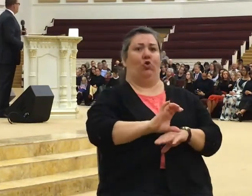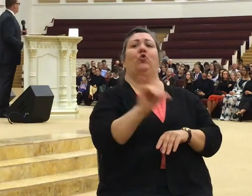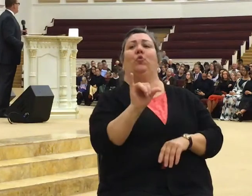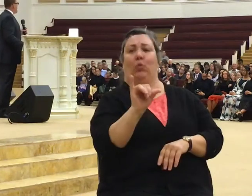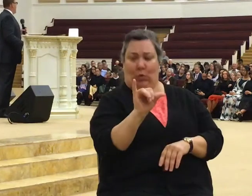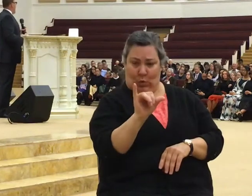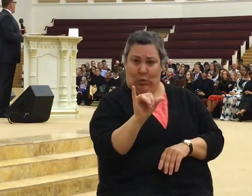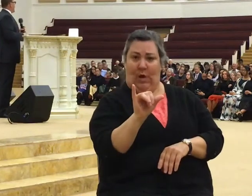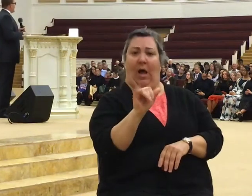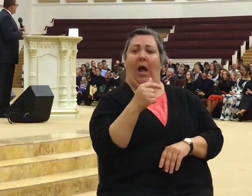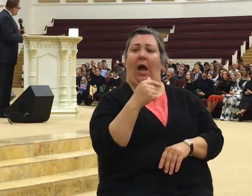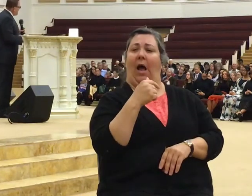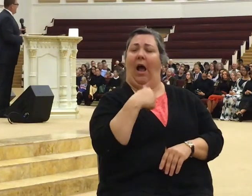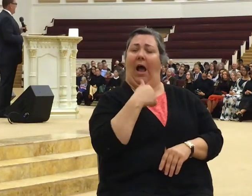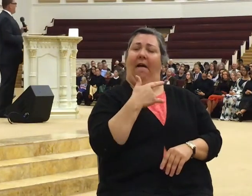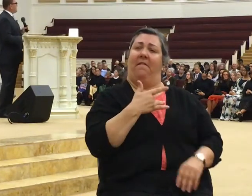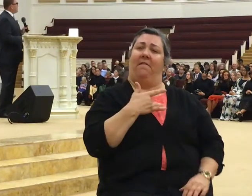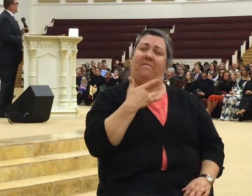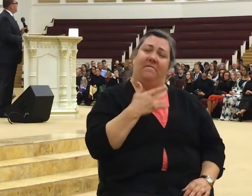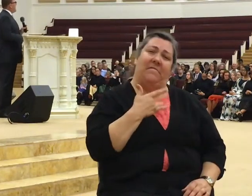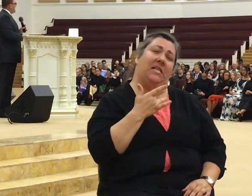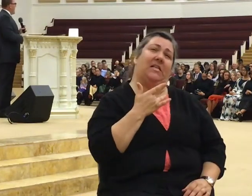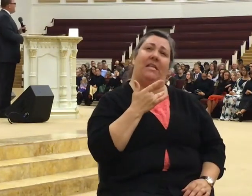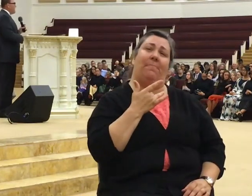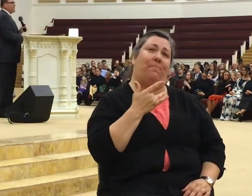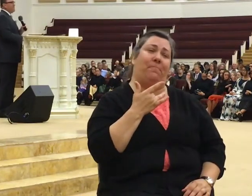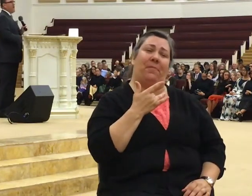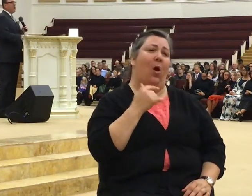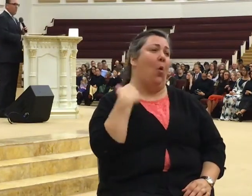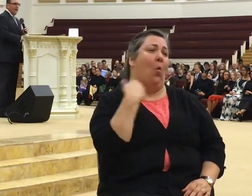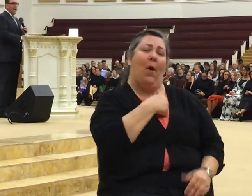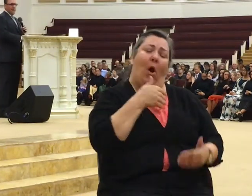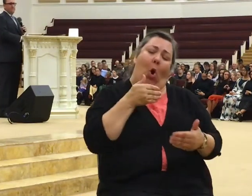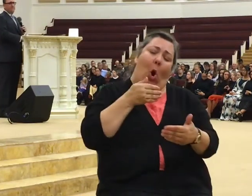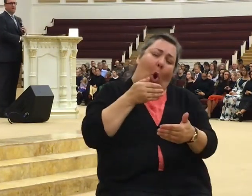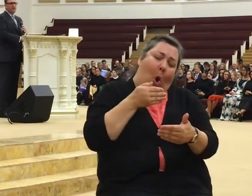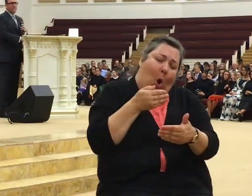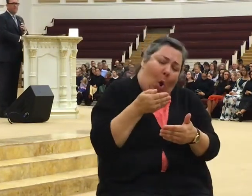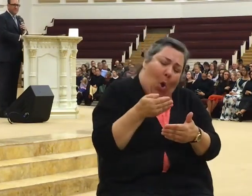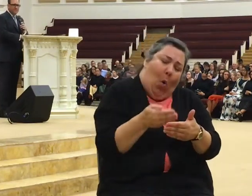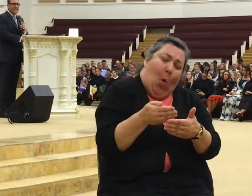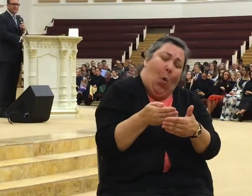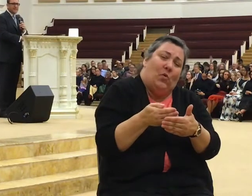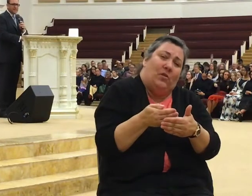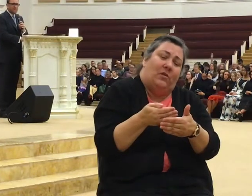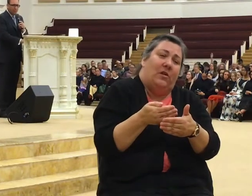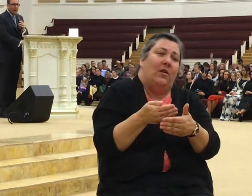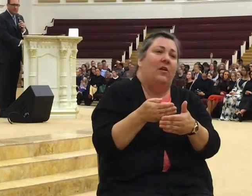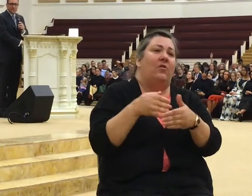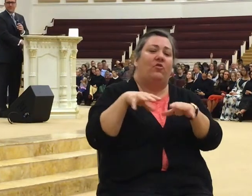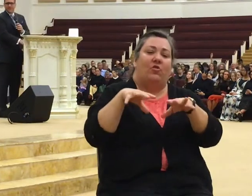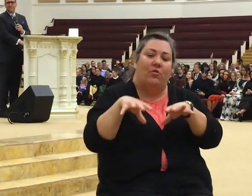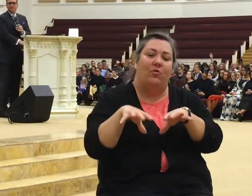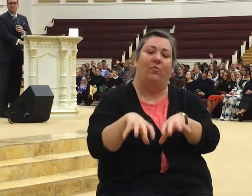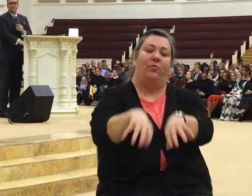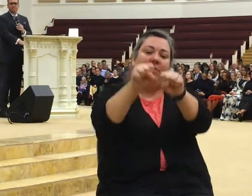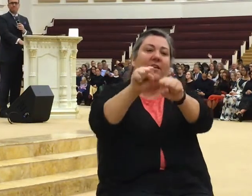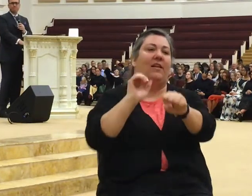corporately. I got a feeling that we're not very far away from possessing some promises.